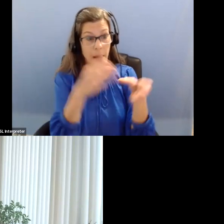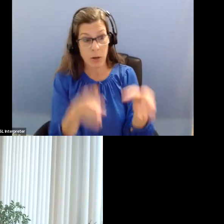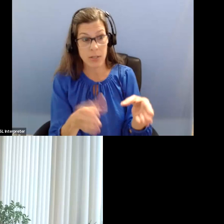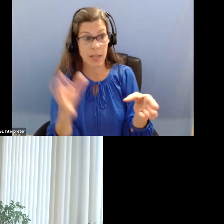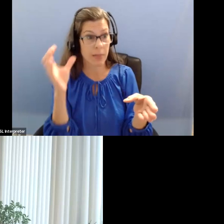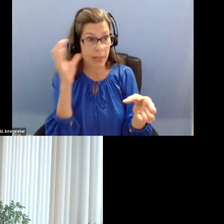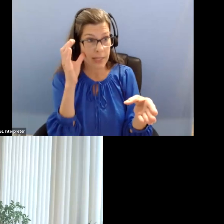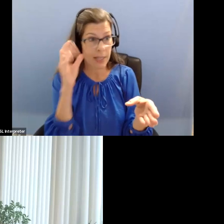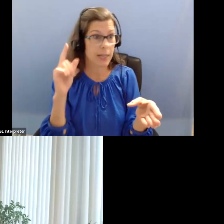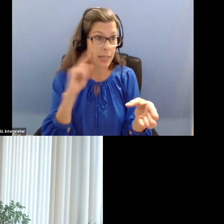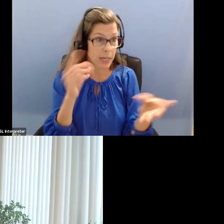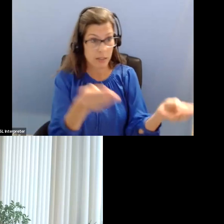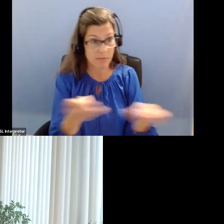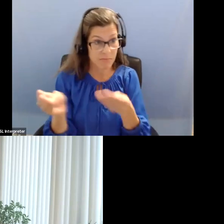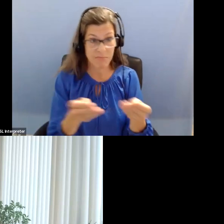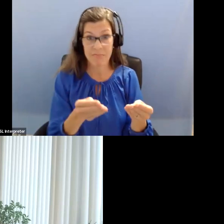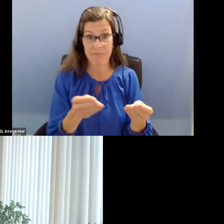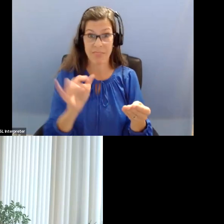and seeking to understand?